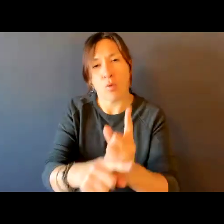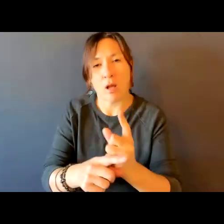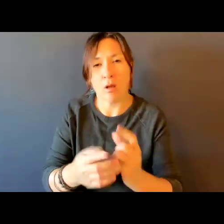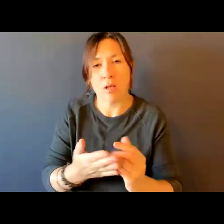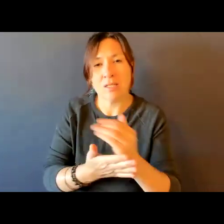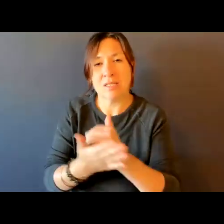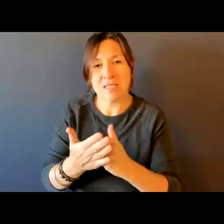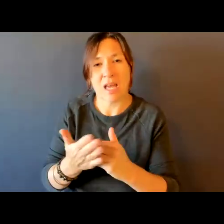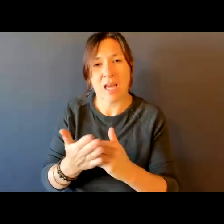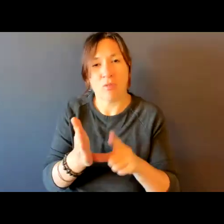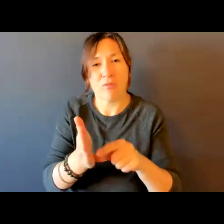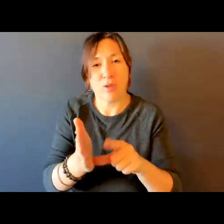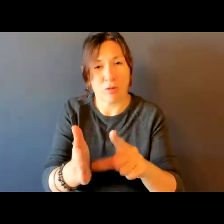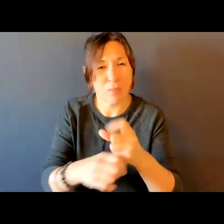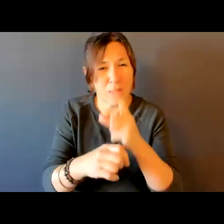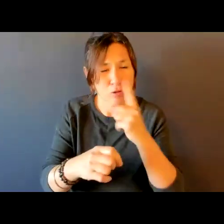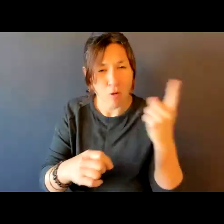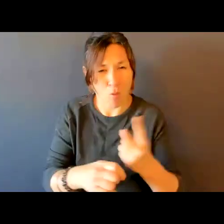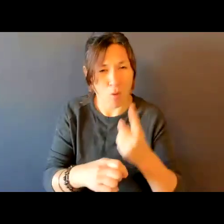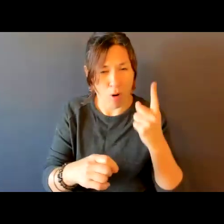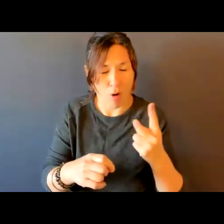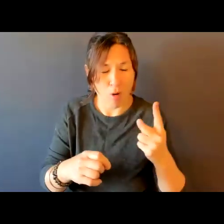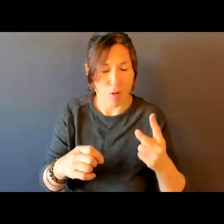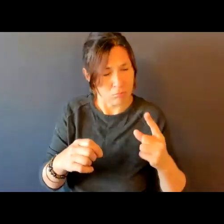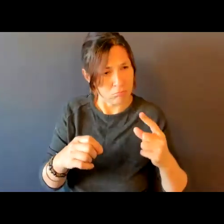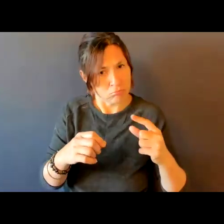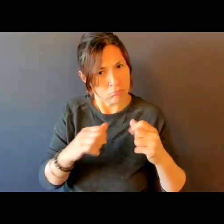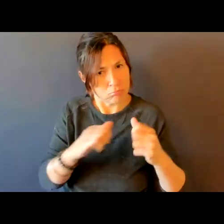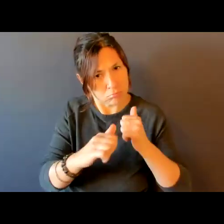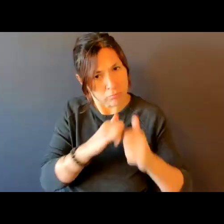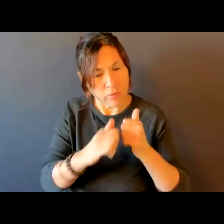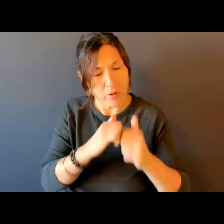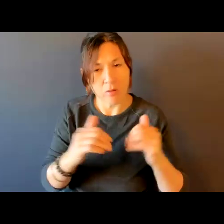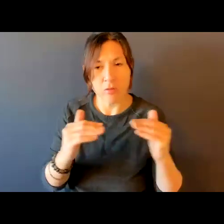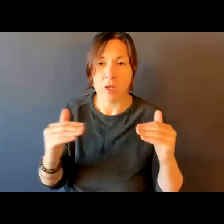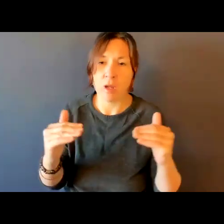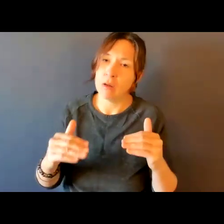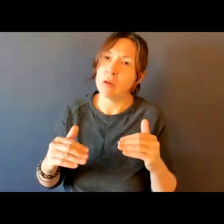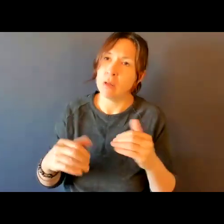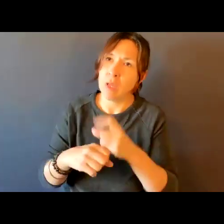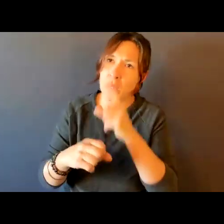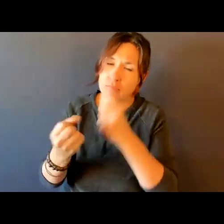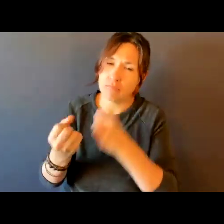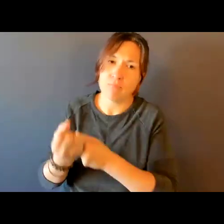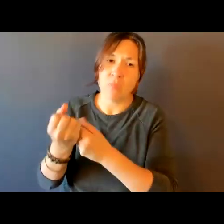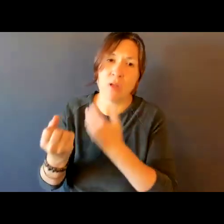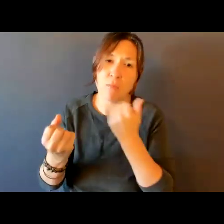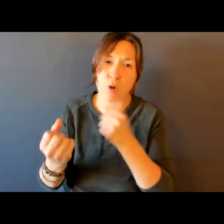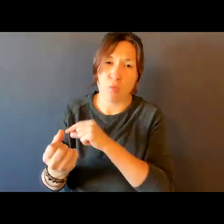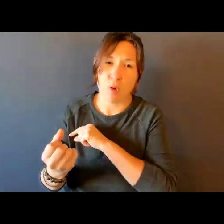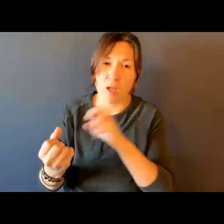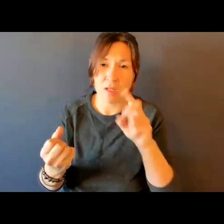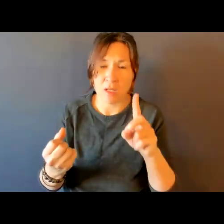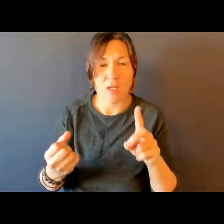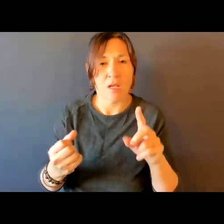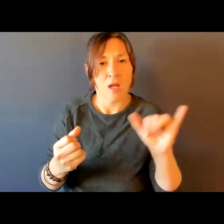and competitiveness. By addressing these concerns, the school committee will not only enhance the quality of education, but also demonstrate a commitment to justice